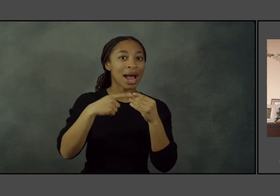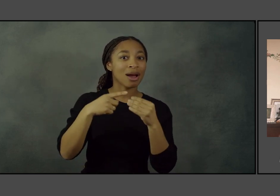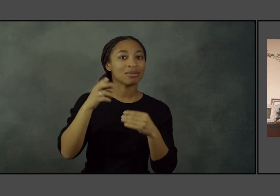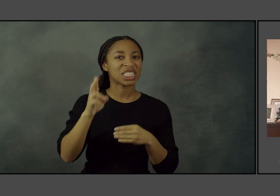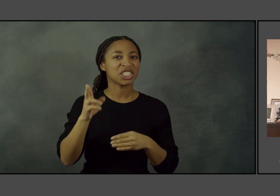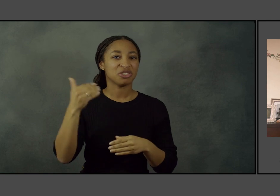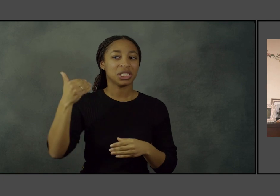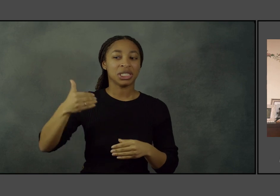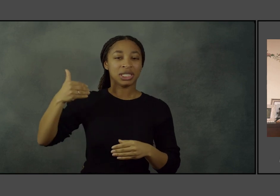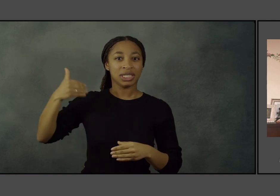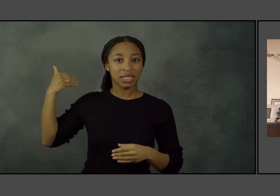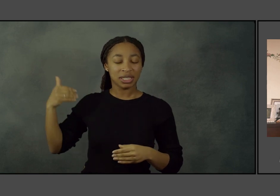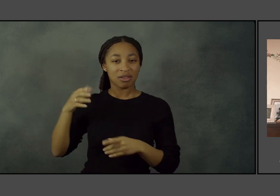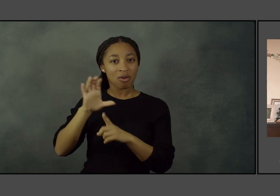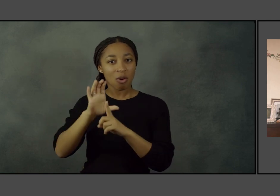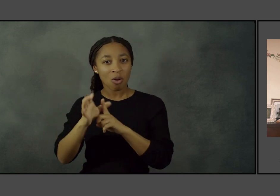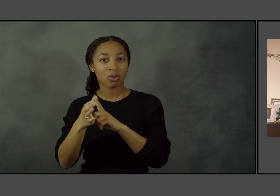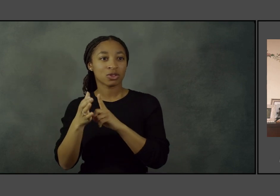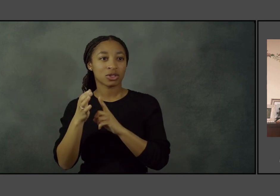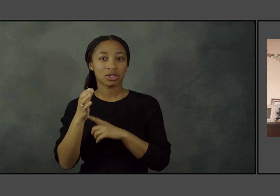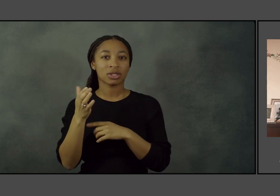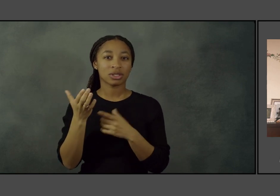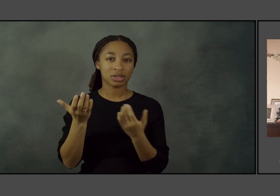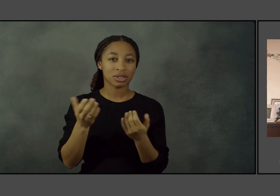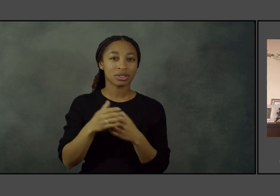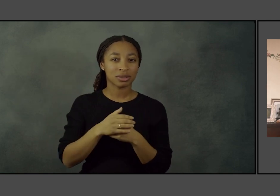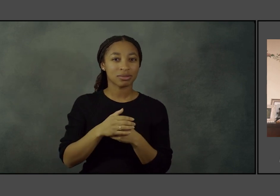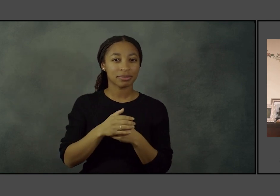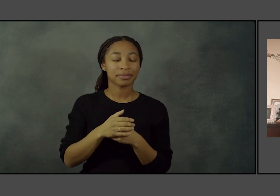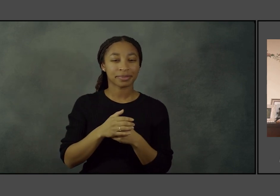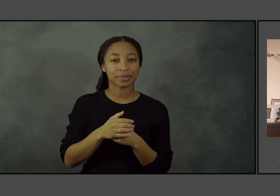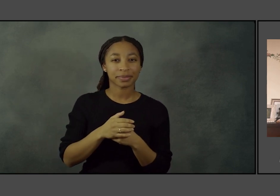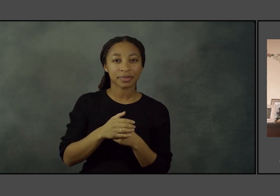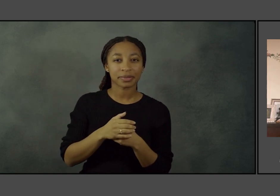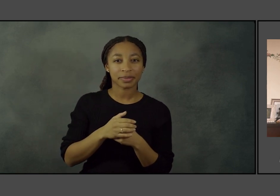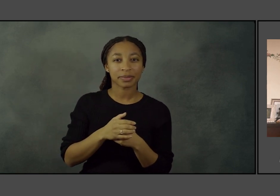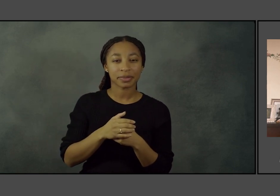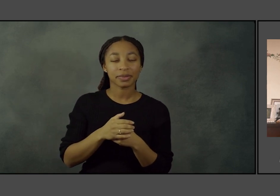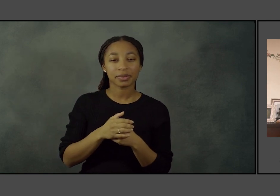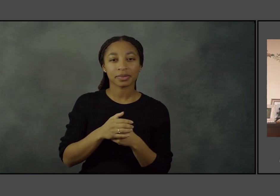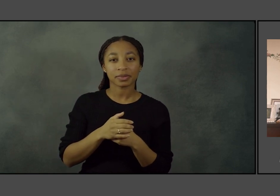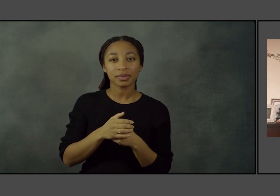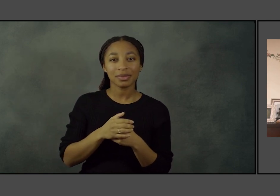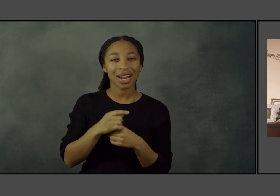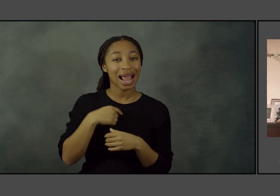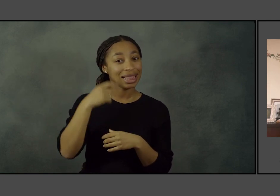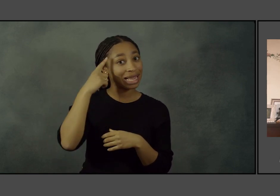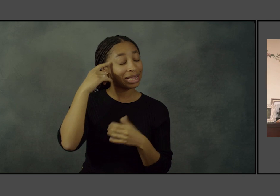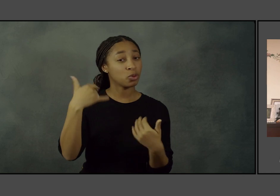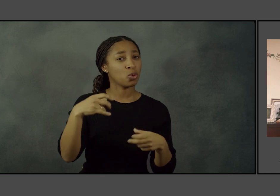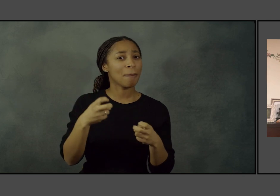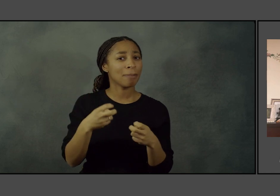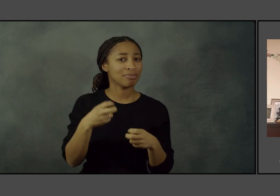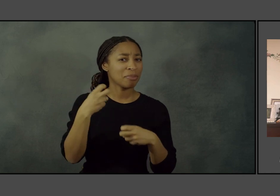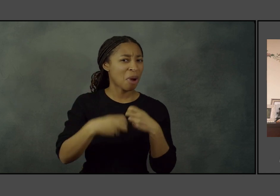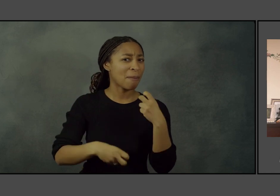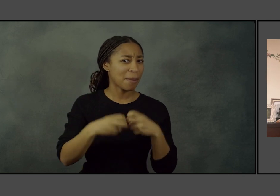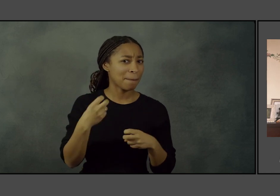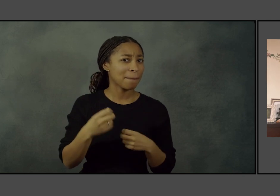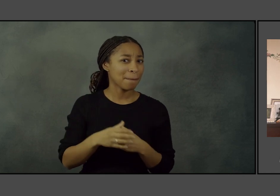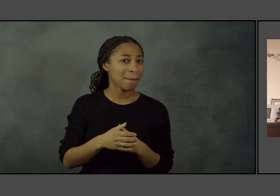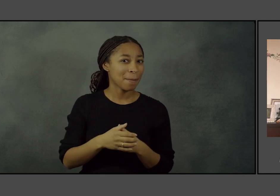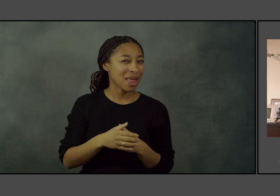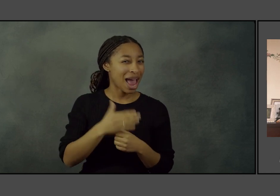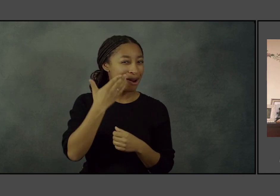the culture of which the music came from. And I think that's problematic. I'm not sure if I really answered your question,